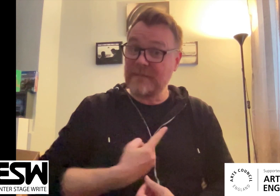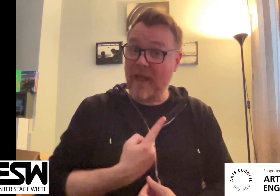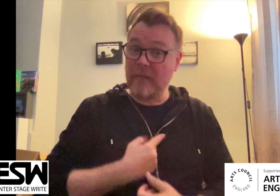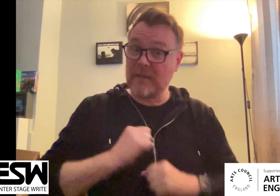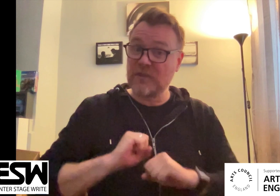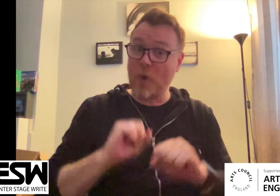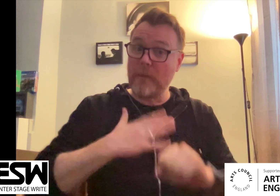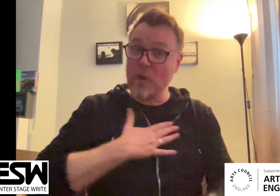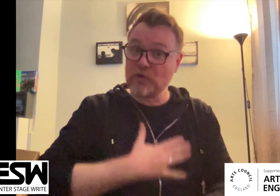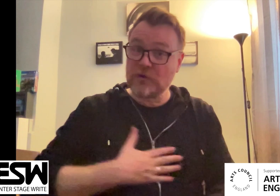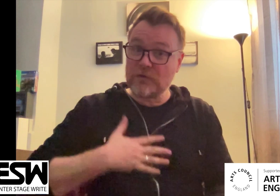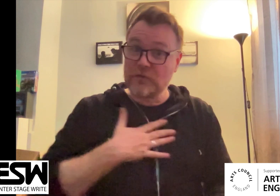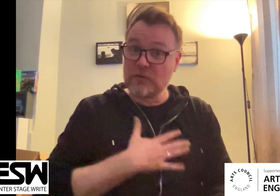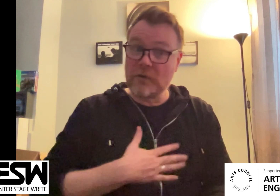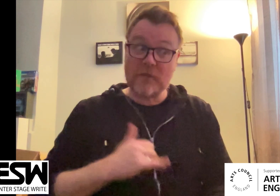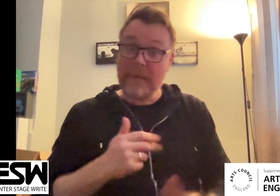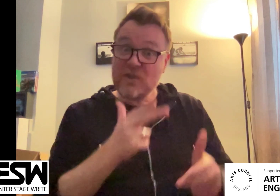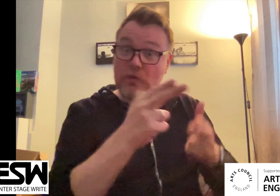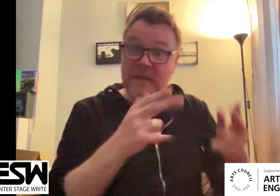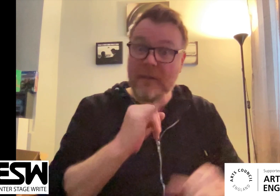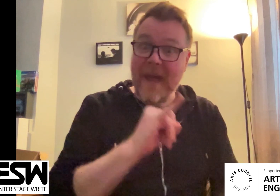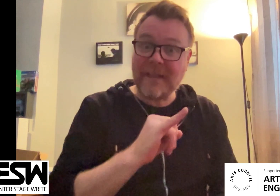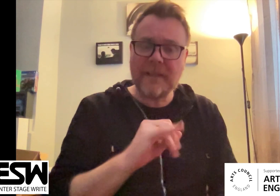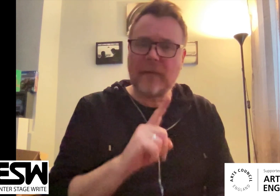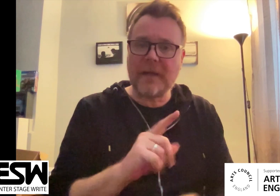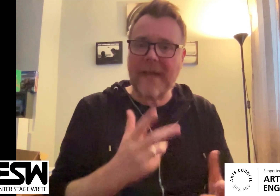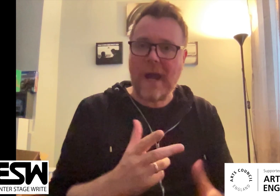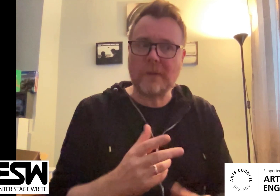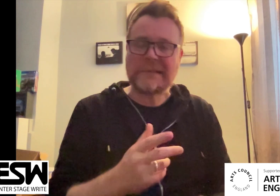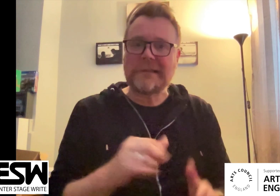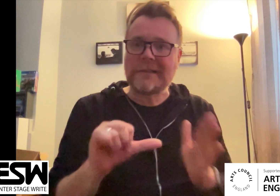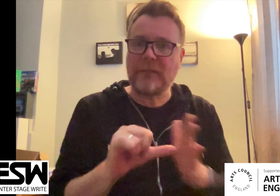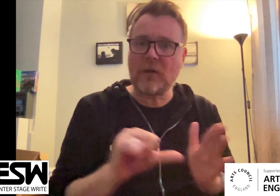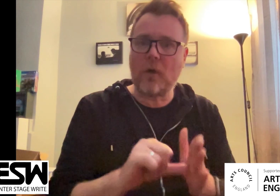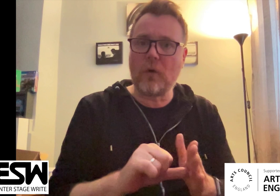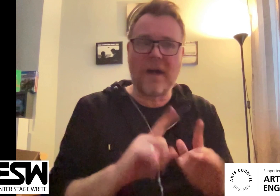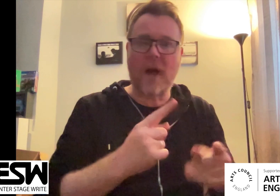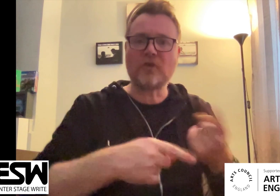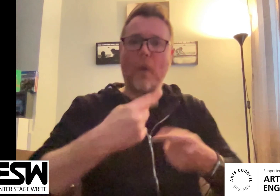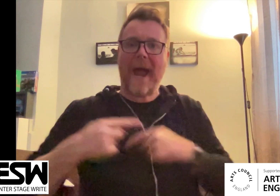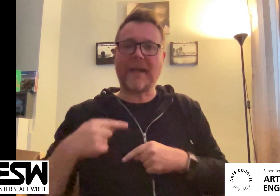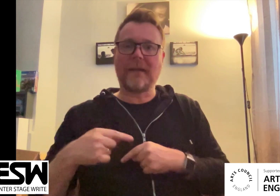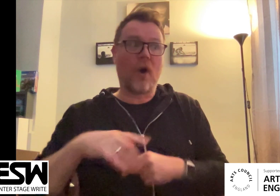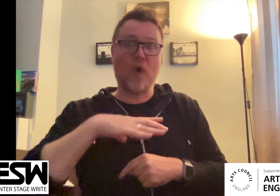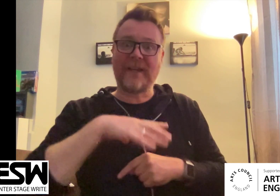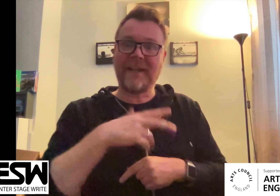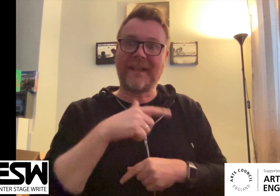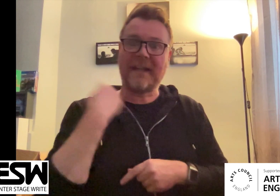conflict. And that's the thing that triggers our emotions as an audience. It's difficult. Once he starts that journey